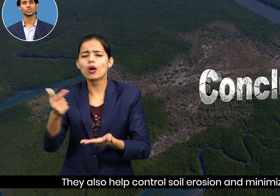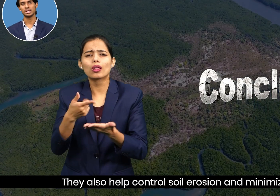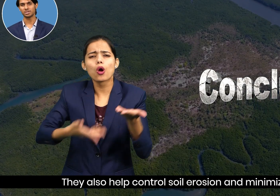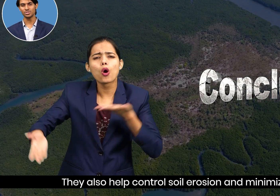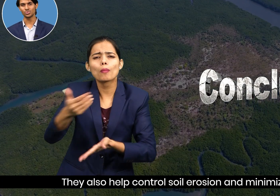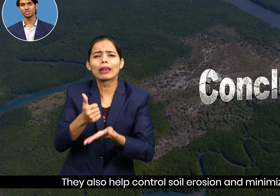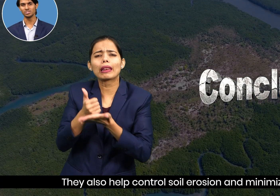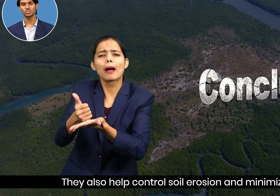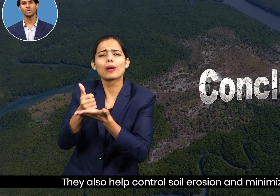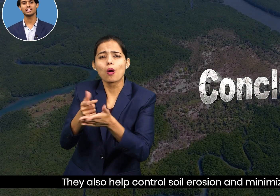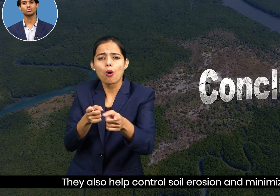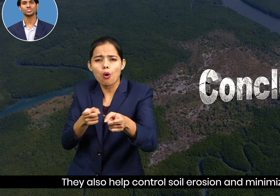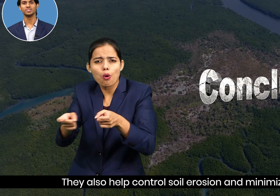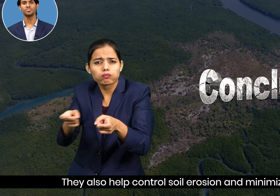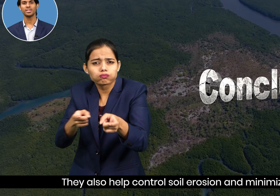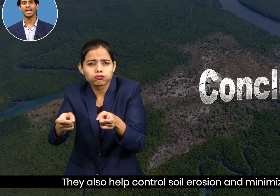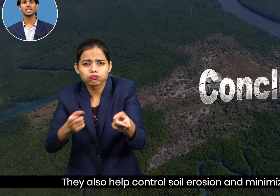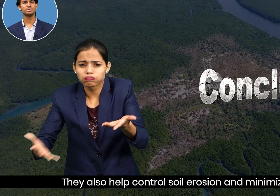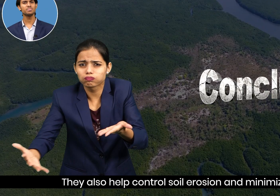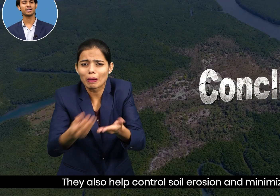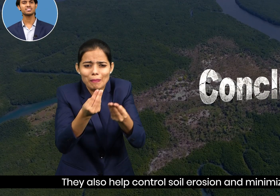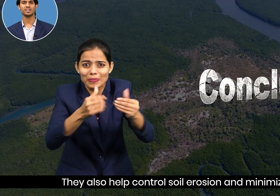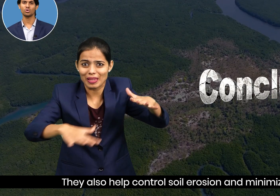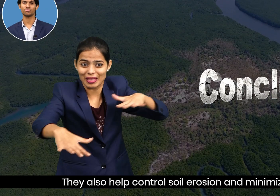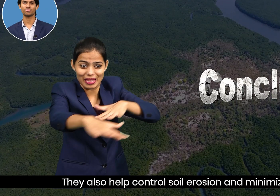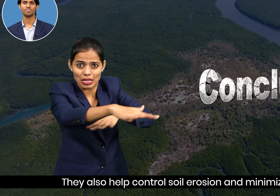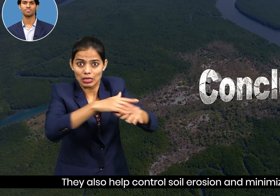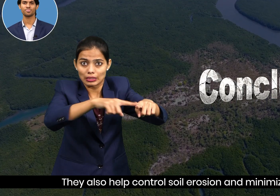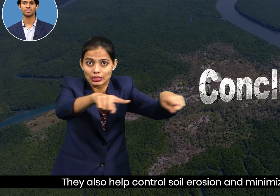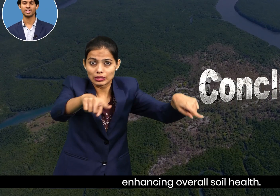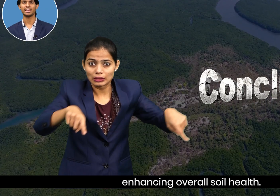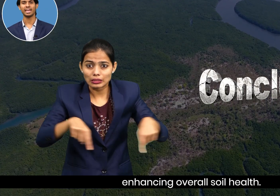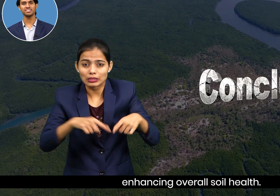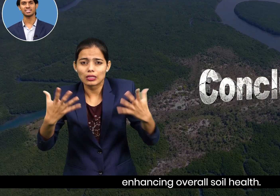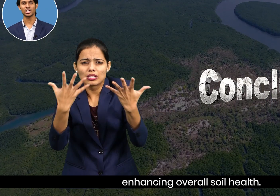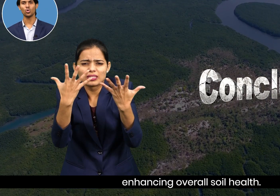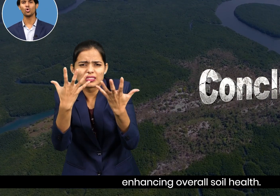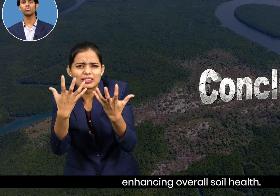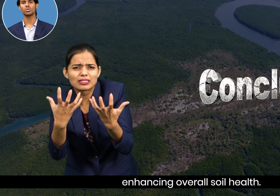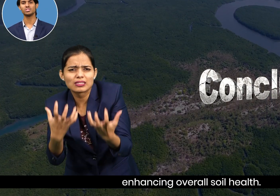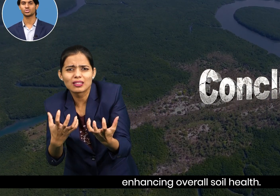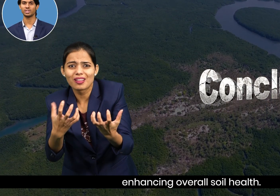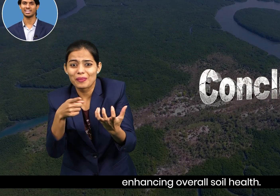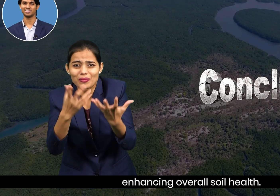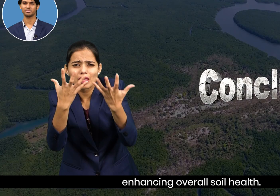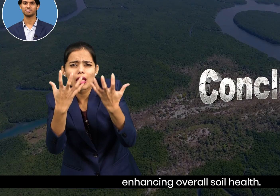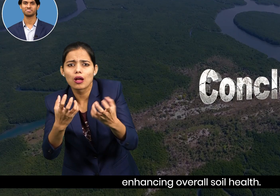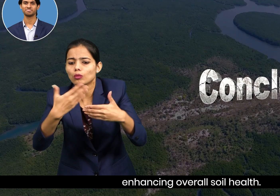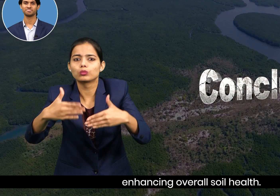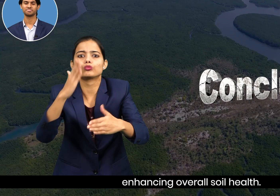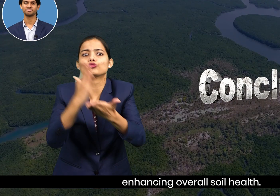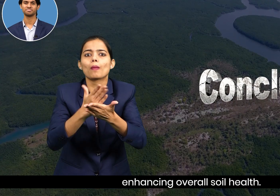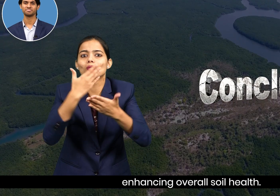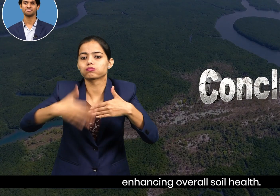They also help control soil erosion and minimize runoff, enhancing overall soil health.